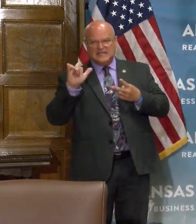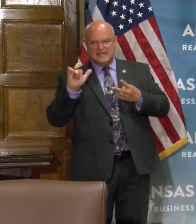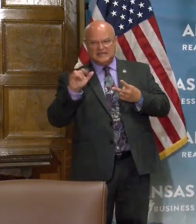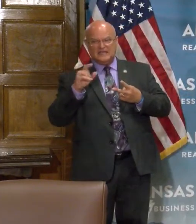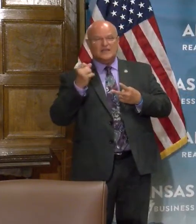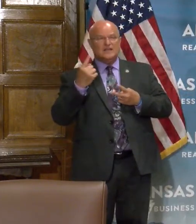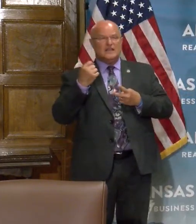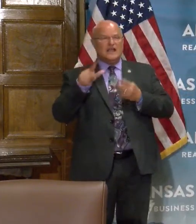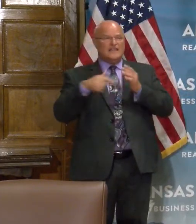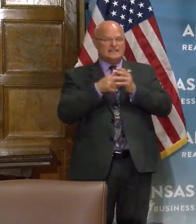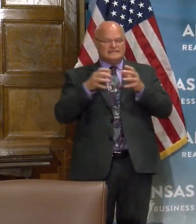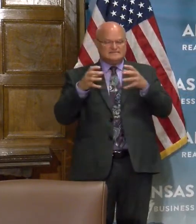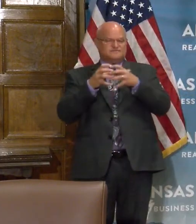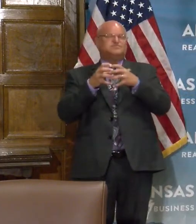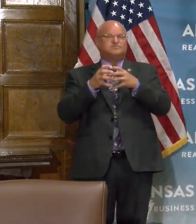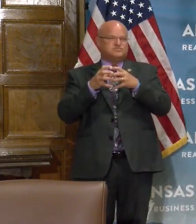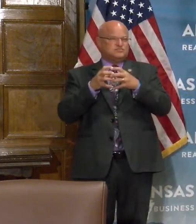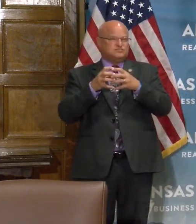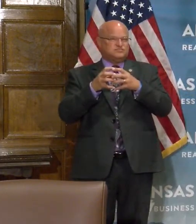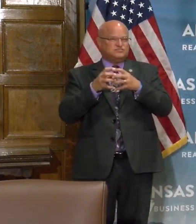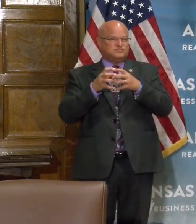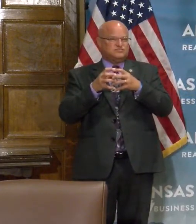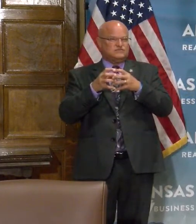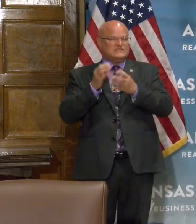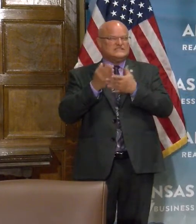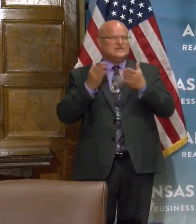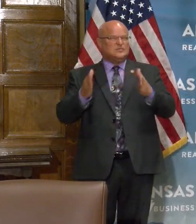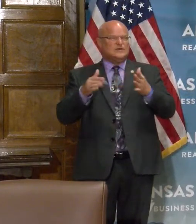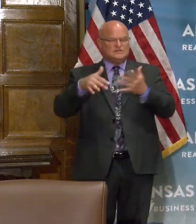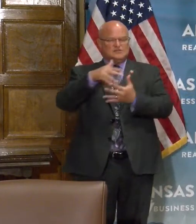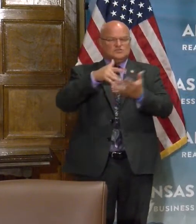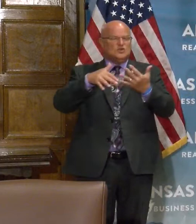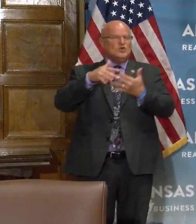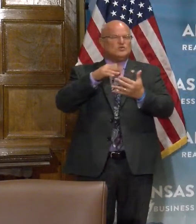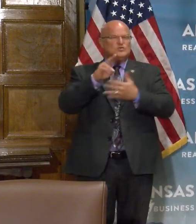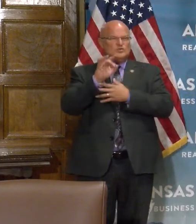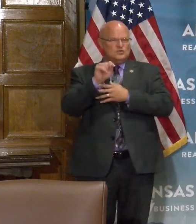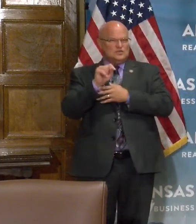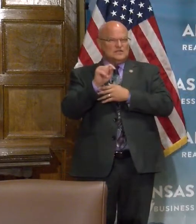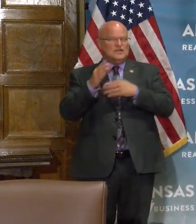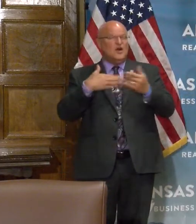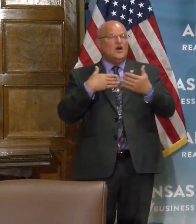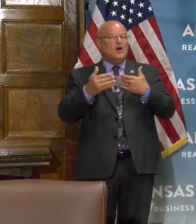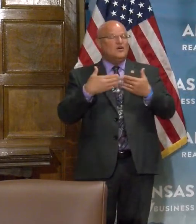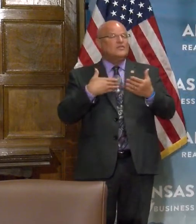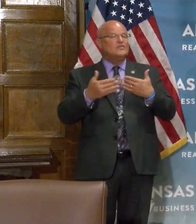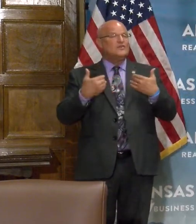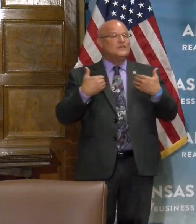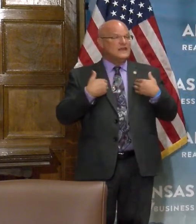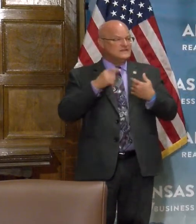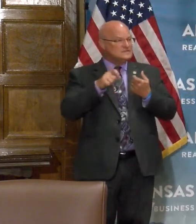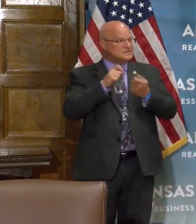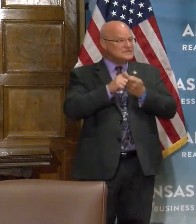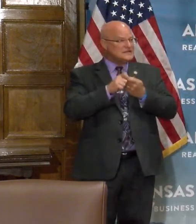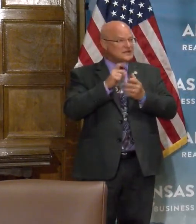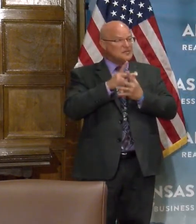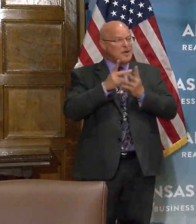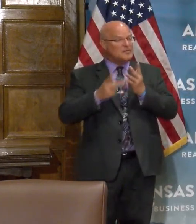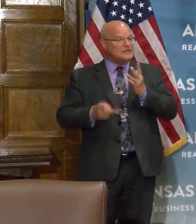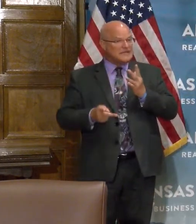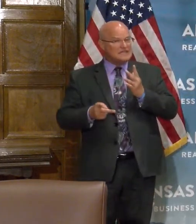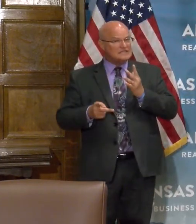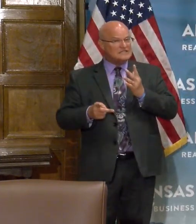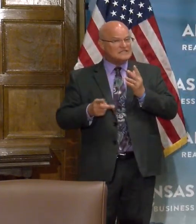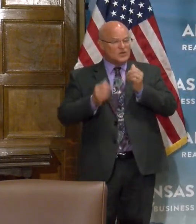really a unit, an economic, and in some ways a social unit, although there are specific